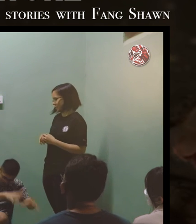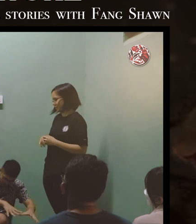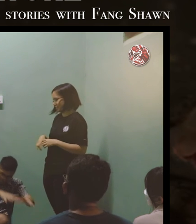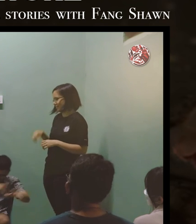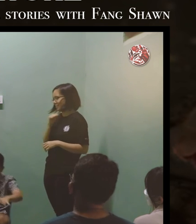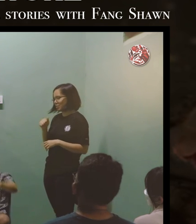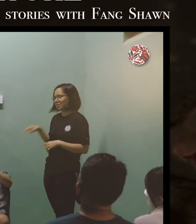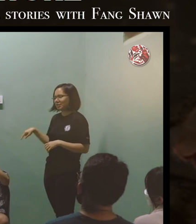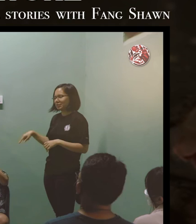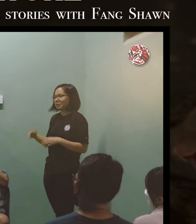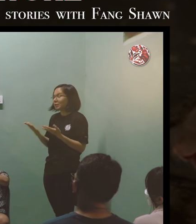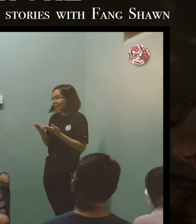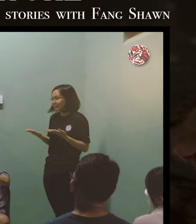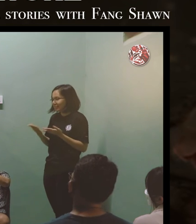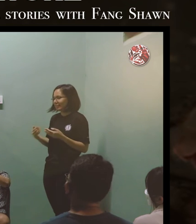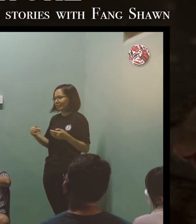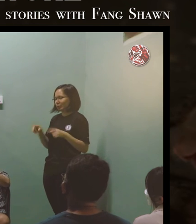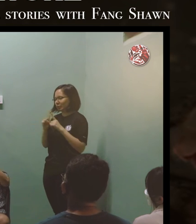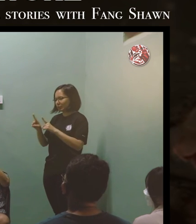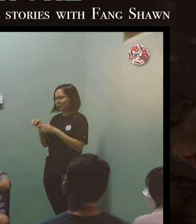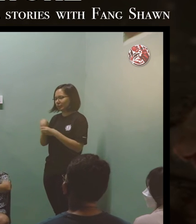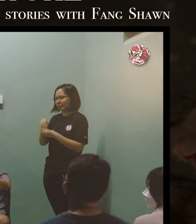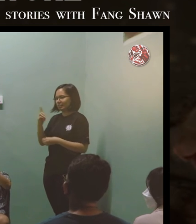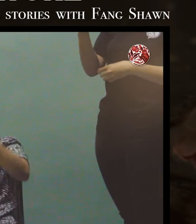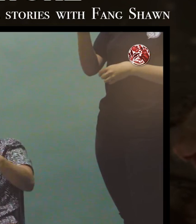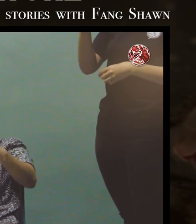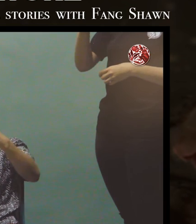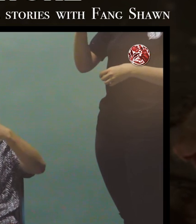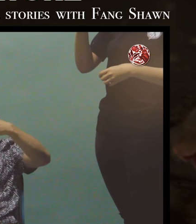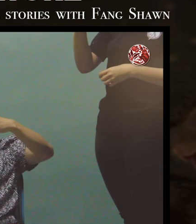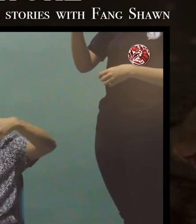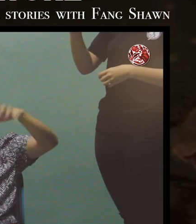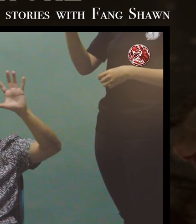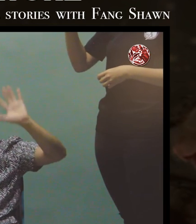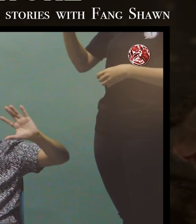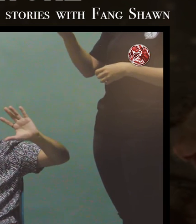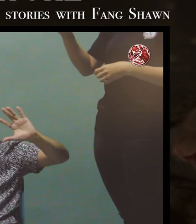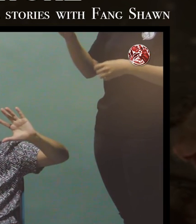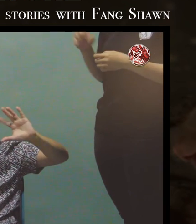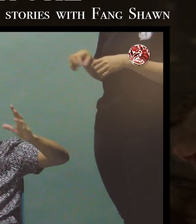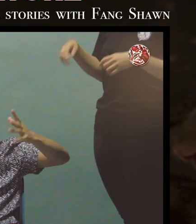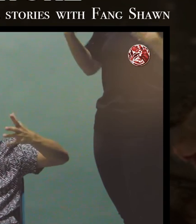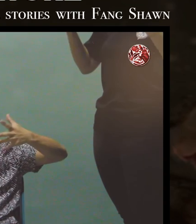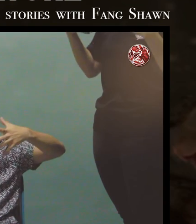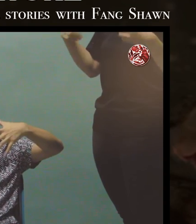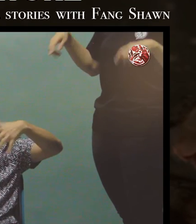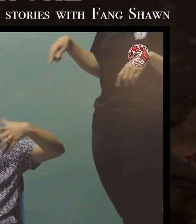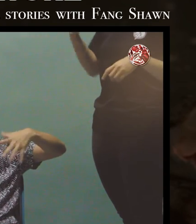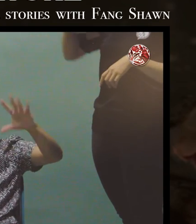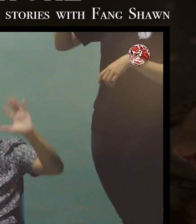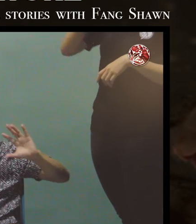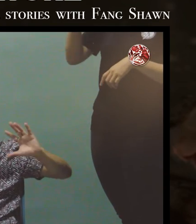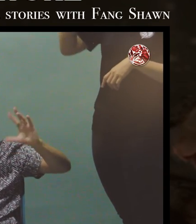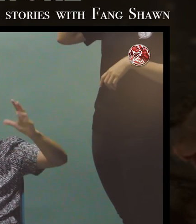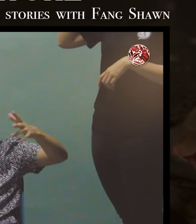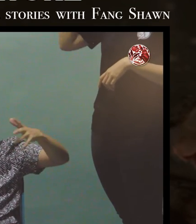have that debate, but I think what makes humans different is that we have complex reasoning. We have the ability